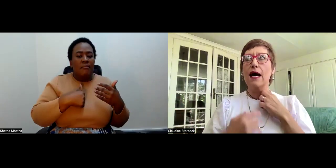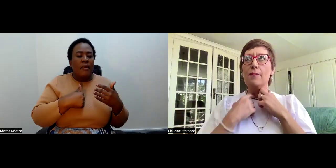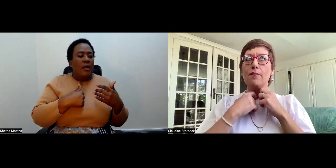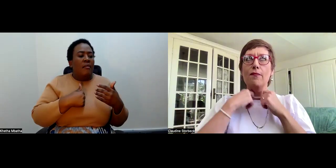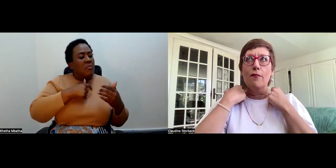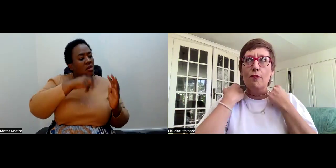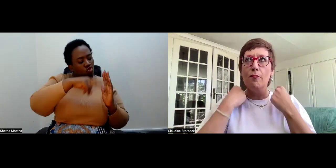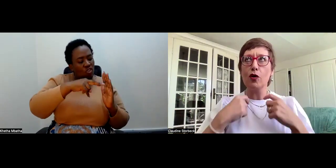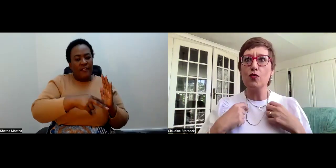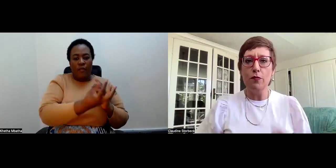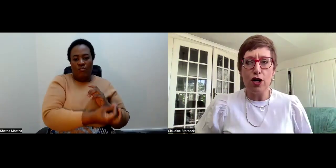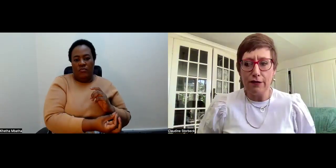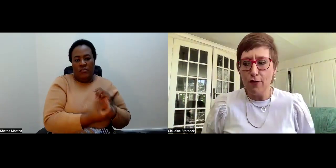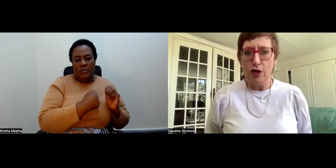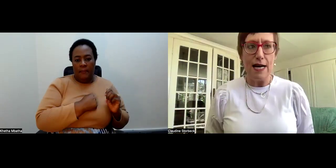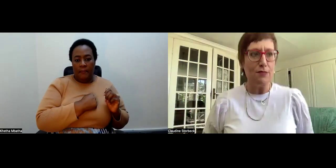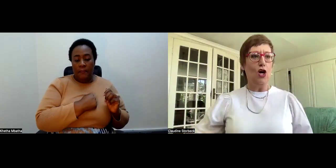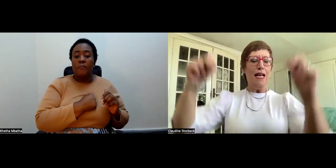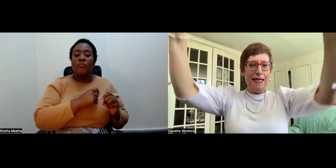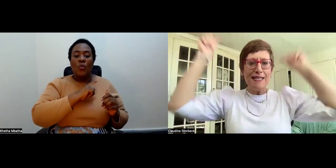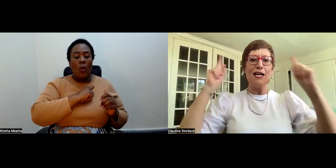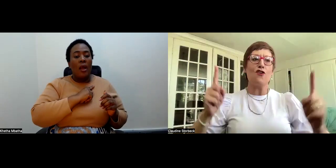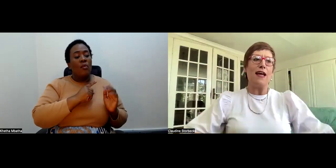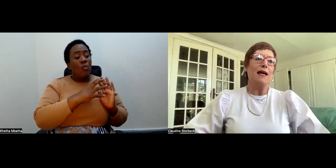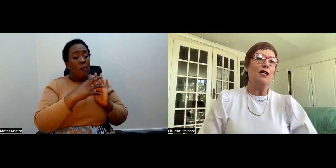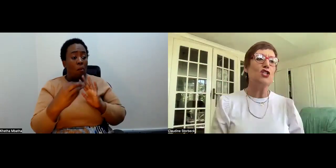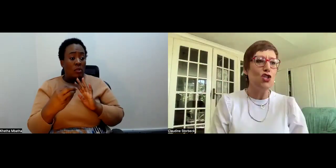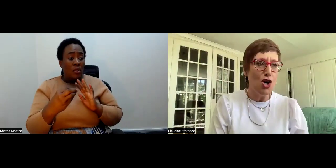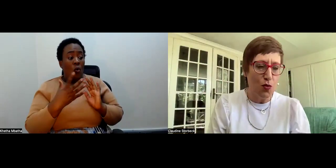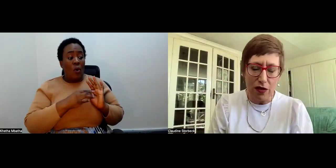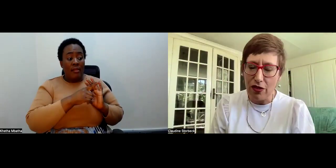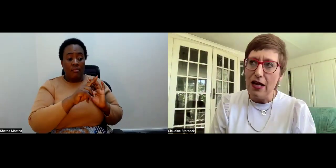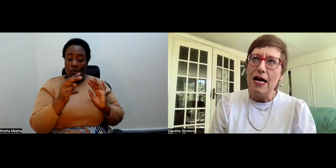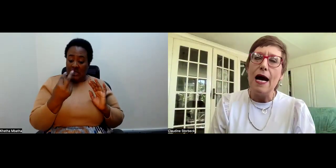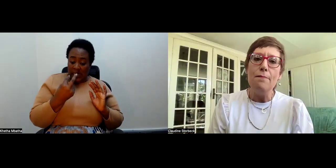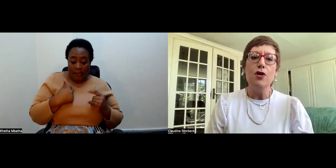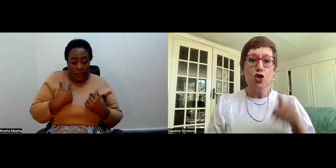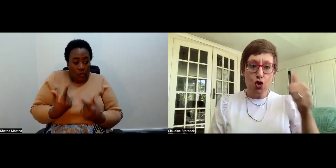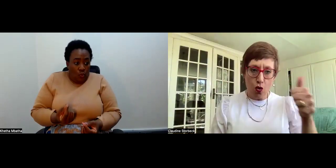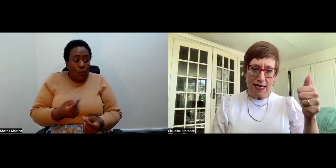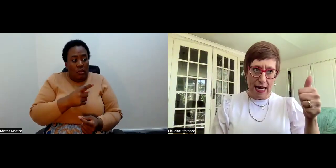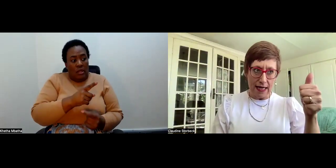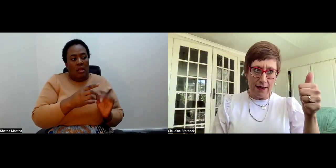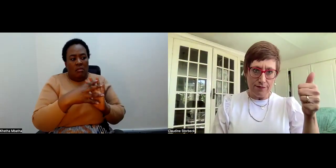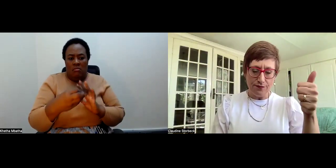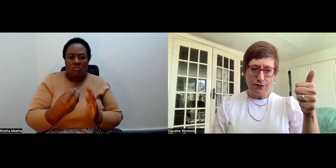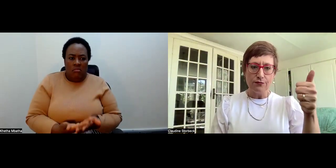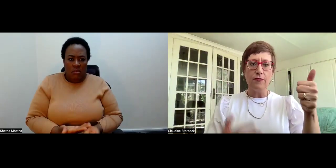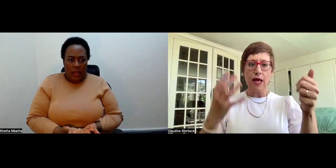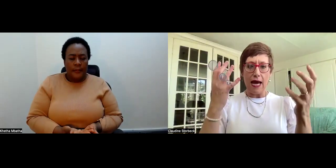him because we're modeling all the time. So let's get cracking. I'm going to start with